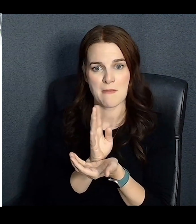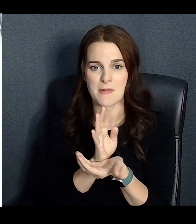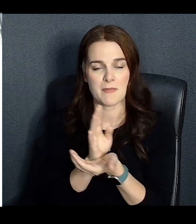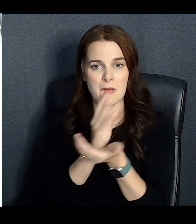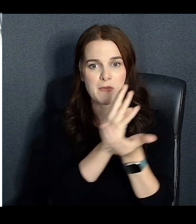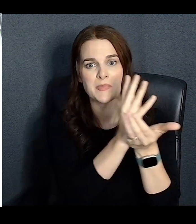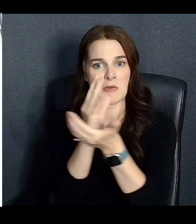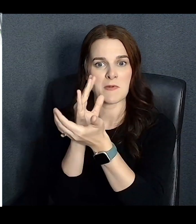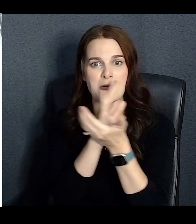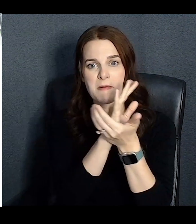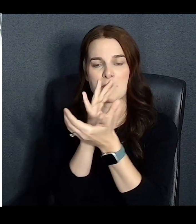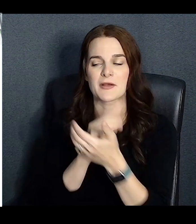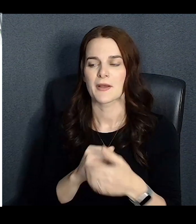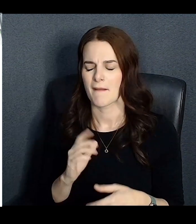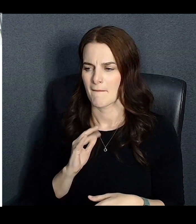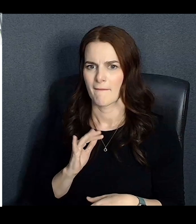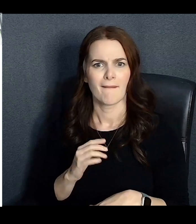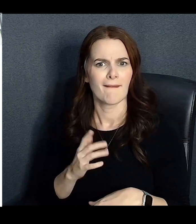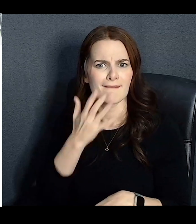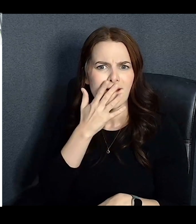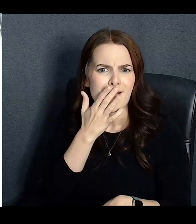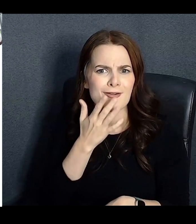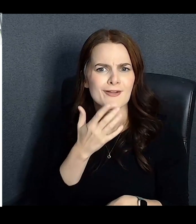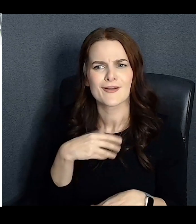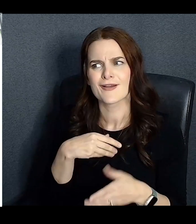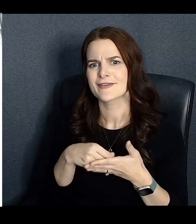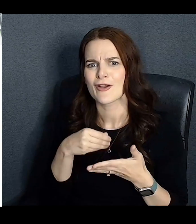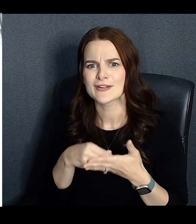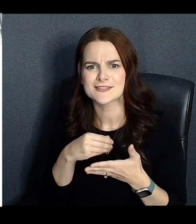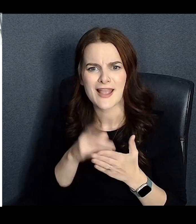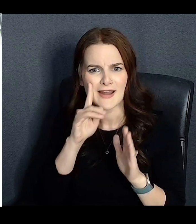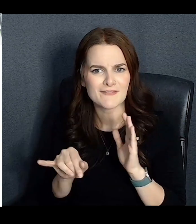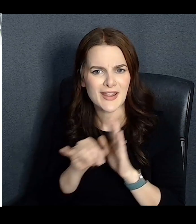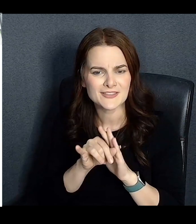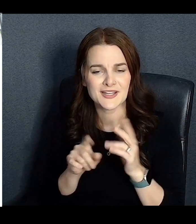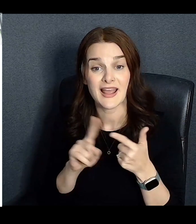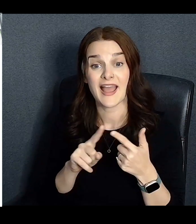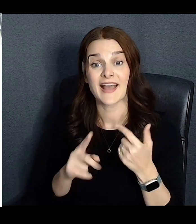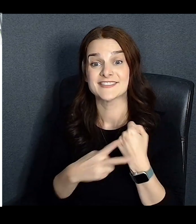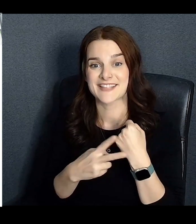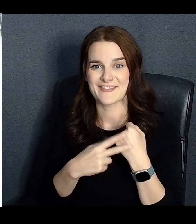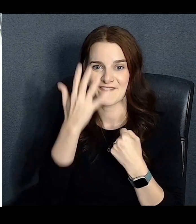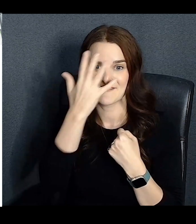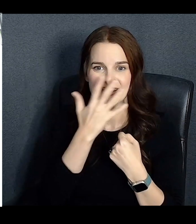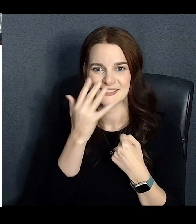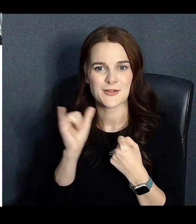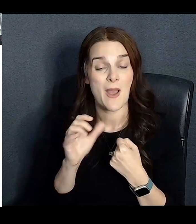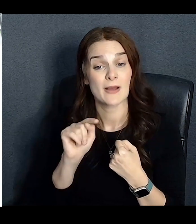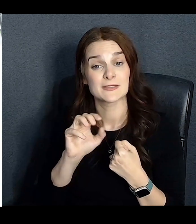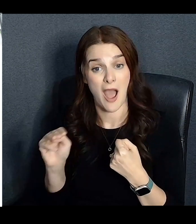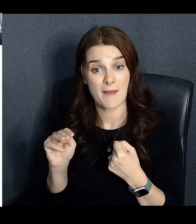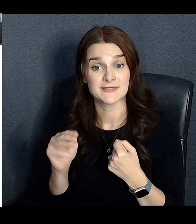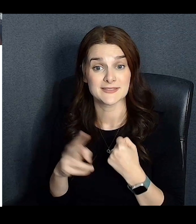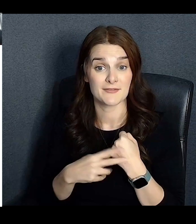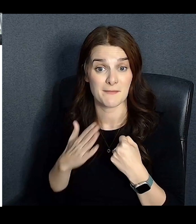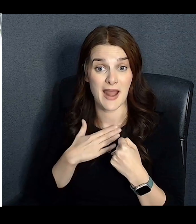different things that it's seeing. It can do color and currency identification. It can recognize saved faces. So I think Tom is saved in